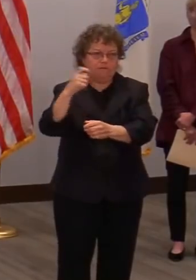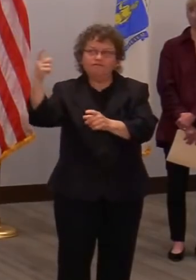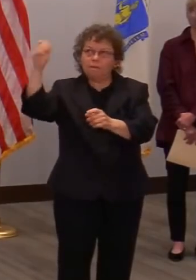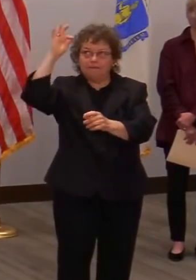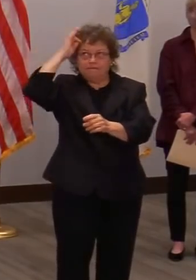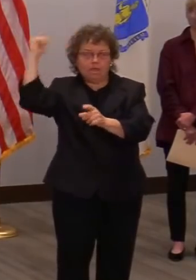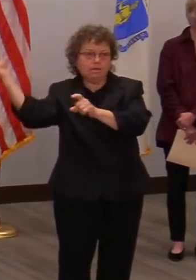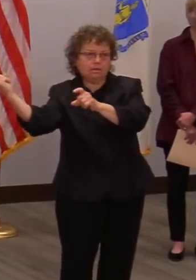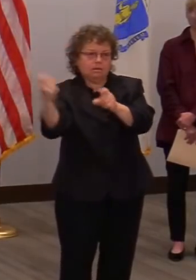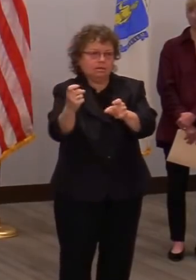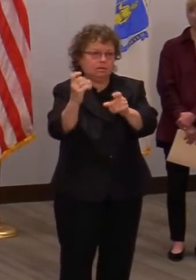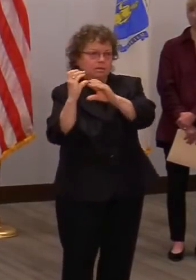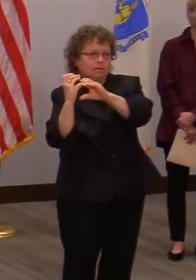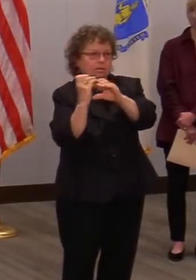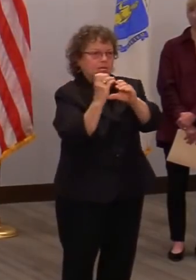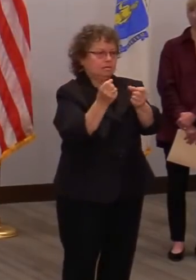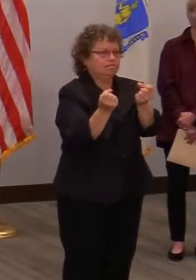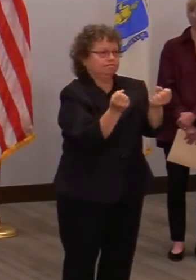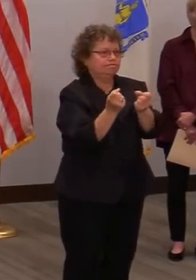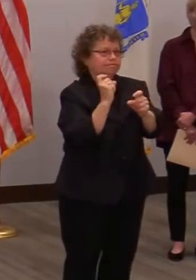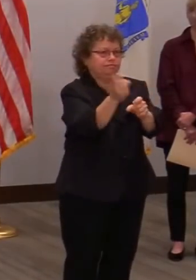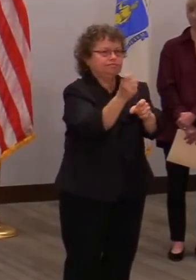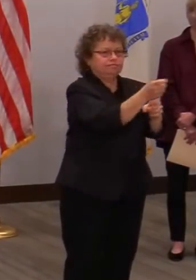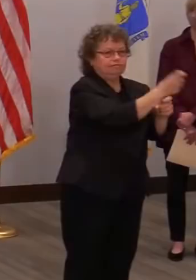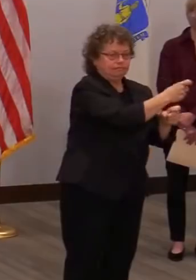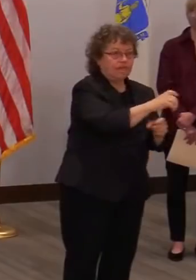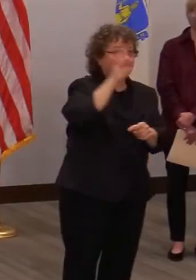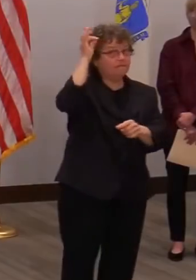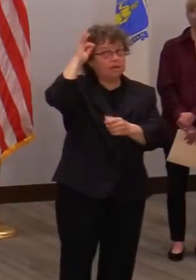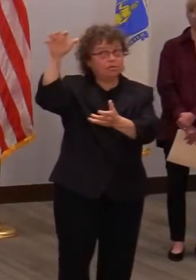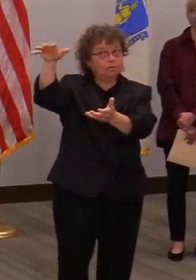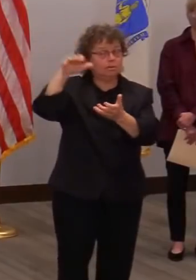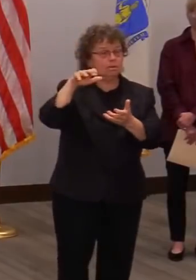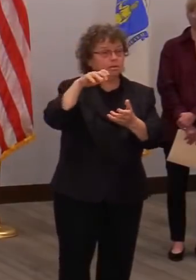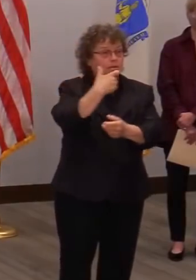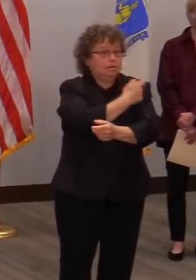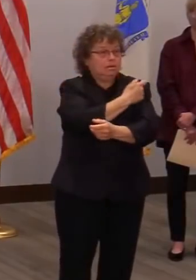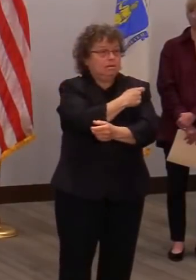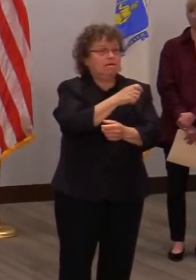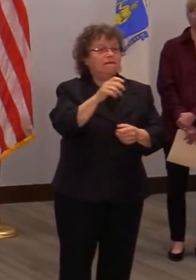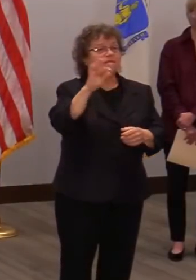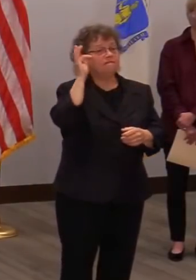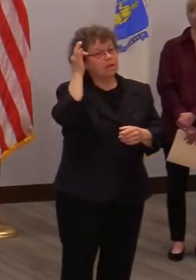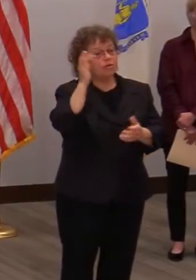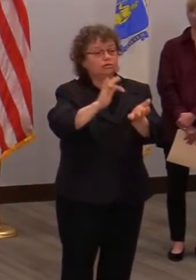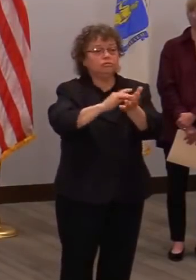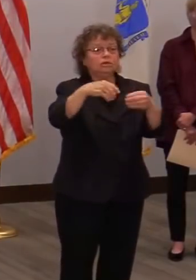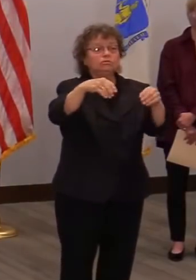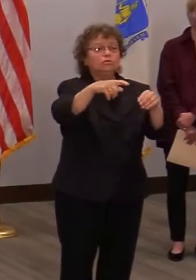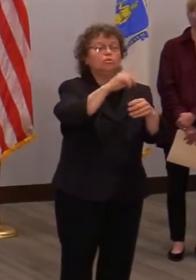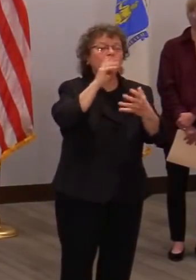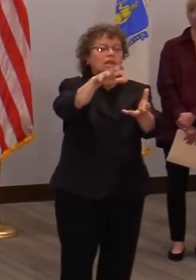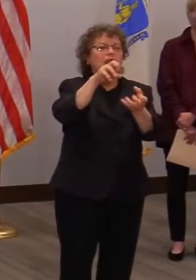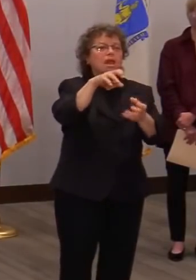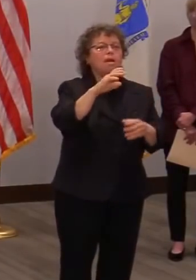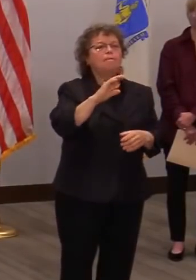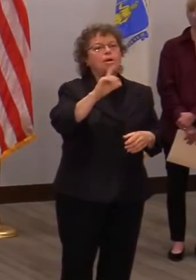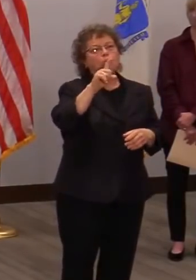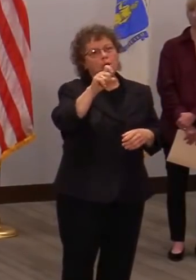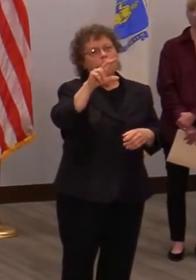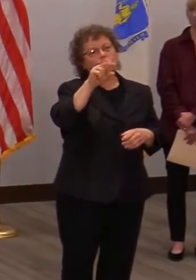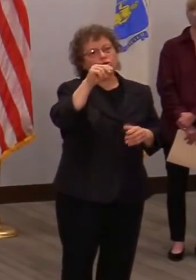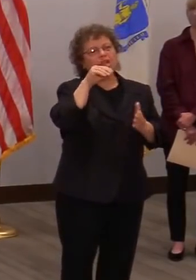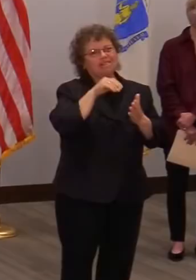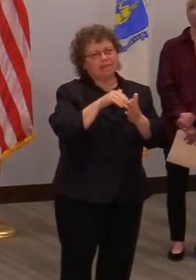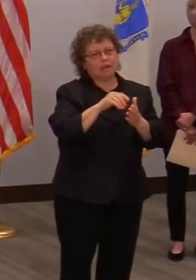government. Through the direct federal allocations, the federal retail pharmacy program will receive about 130,000